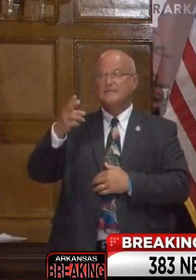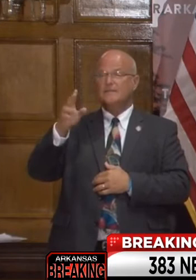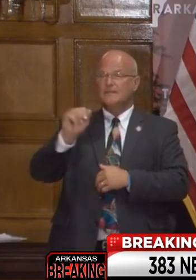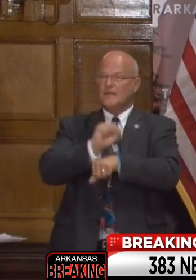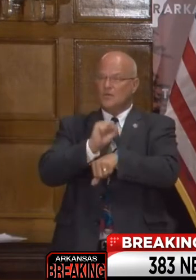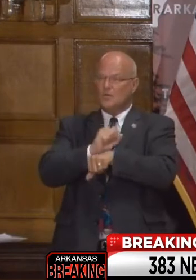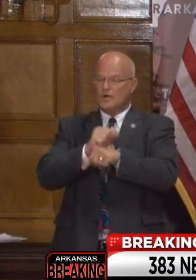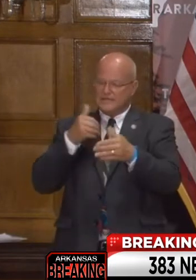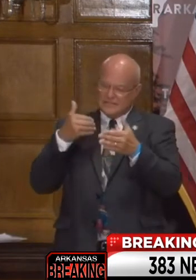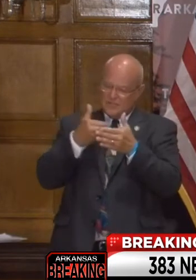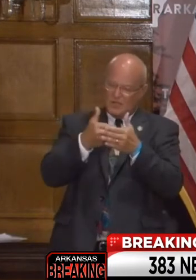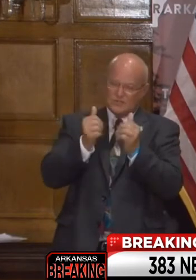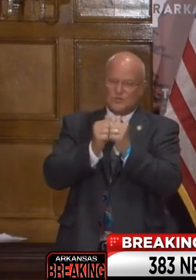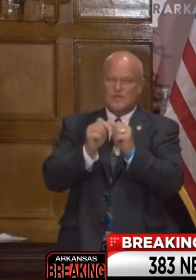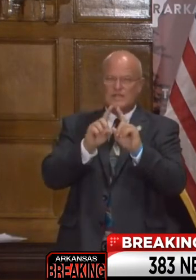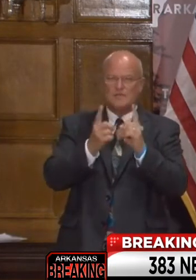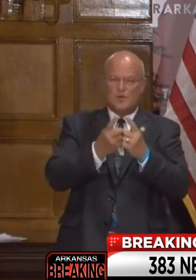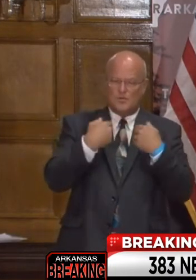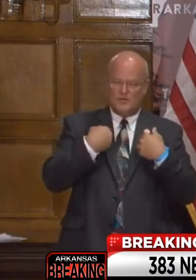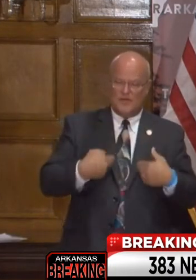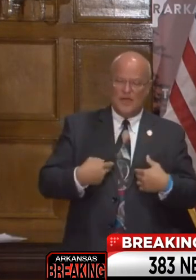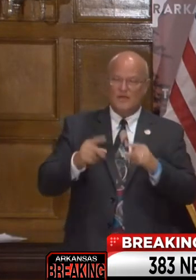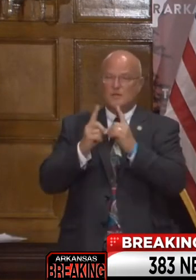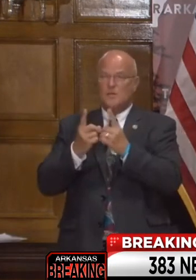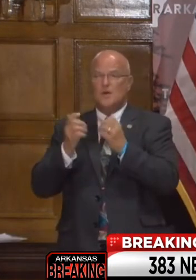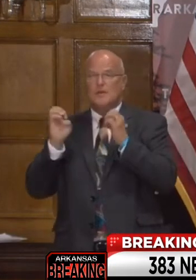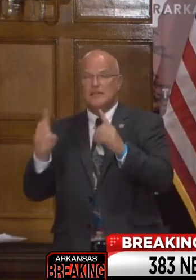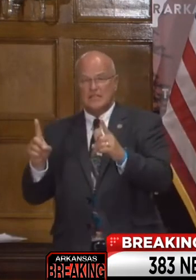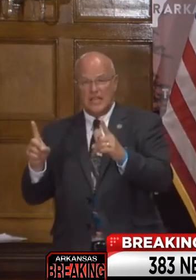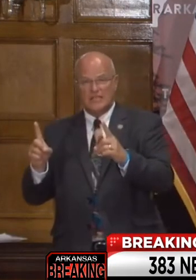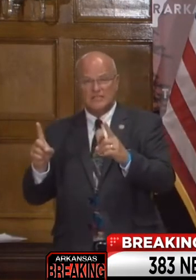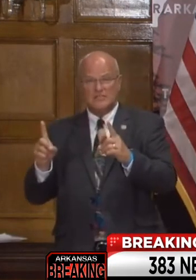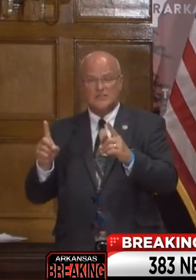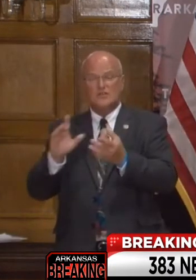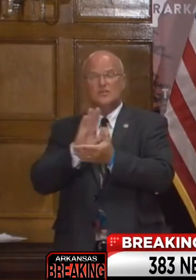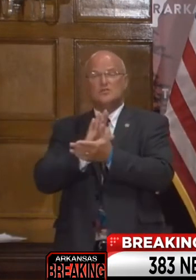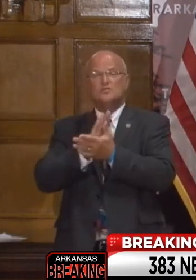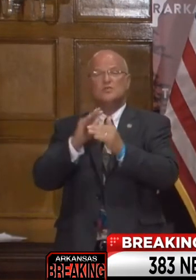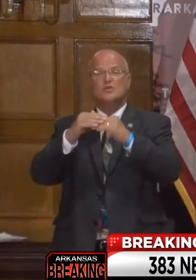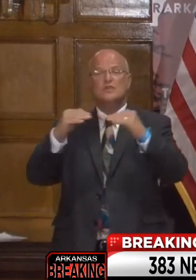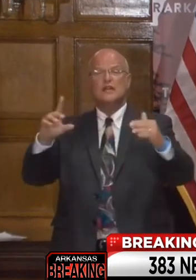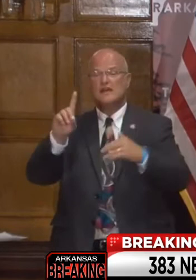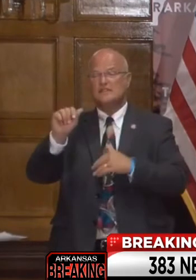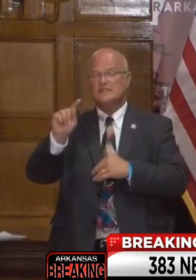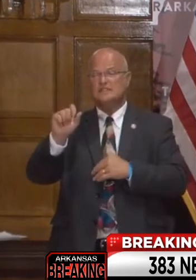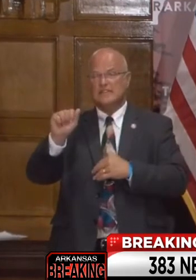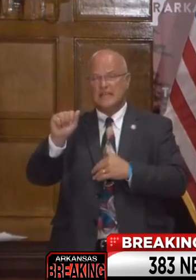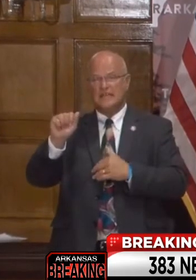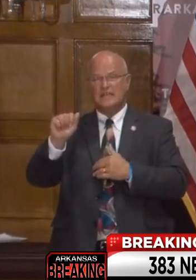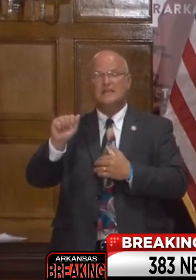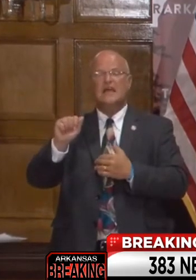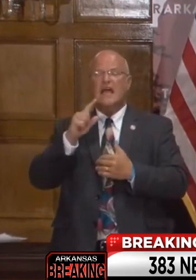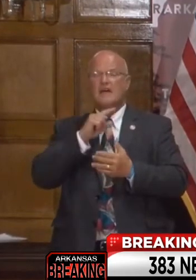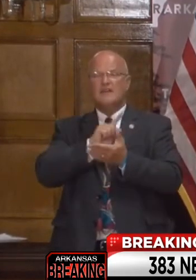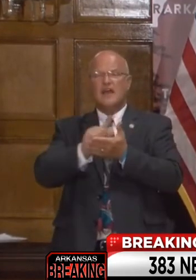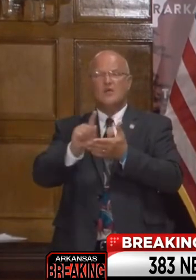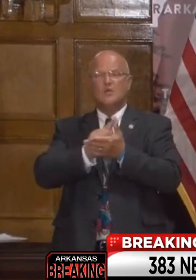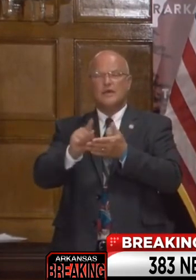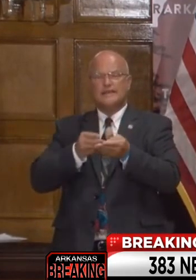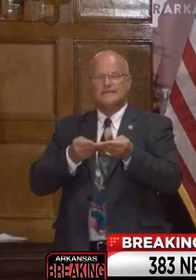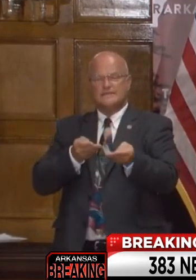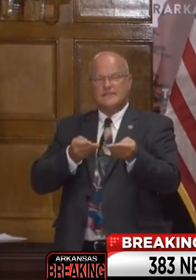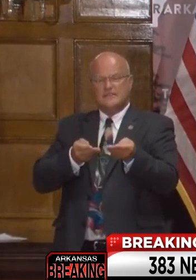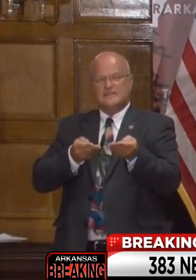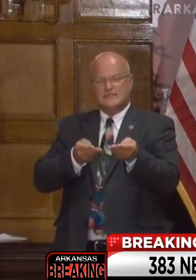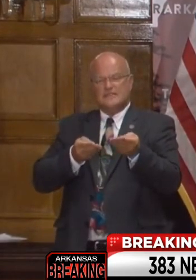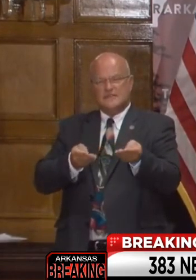the Department of Health and the Department of Education for school district level data to include a weekly feed of COVID-19 positive